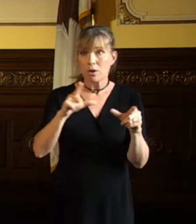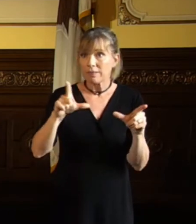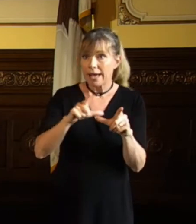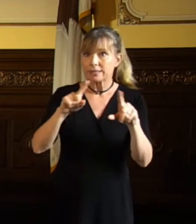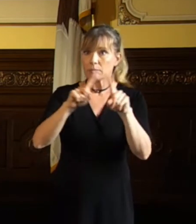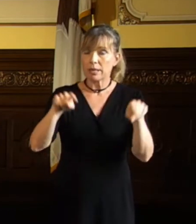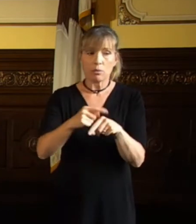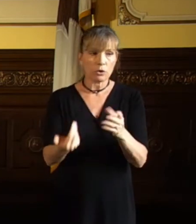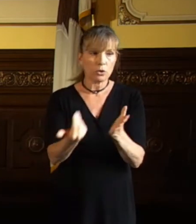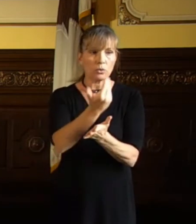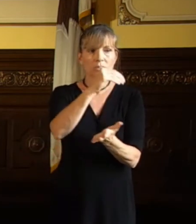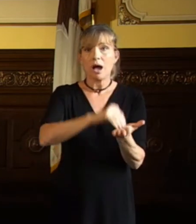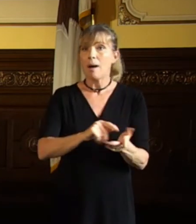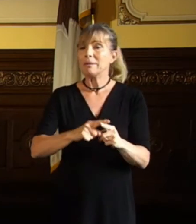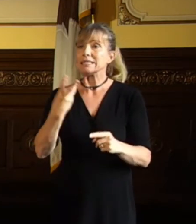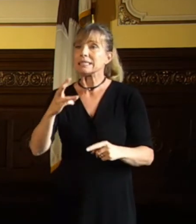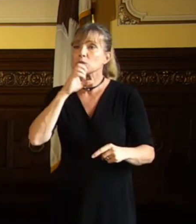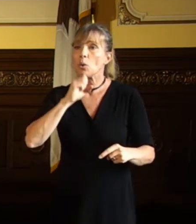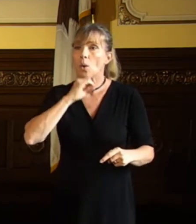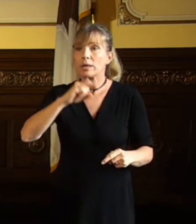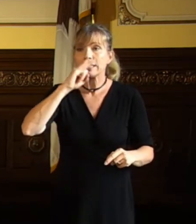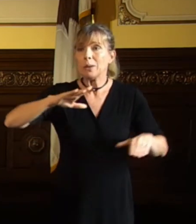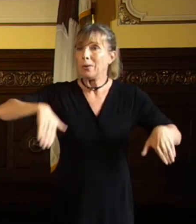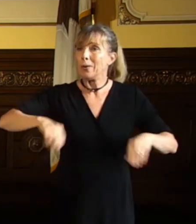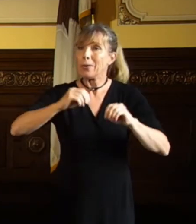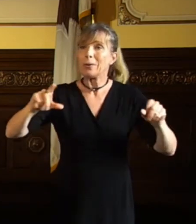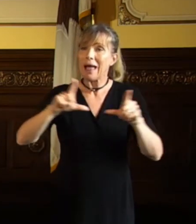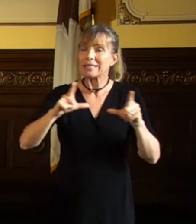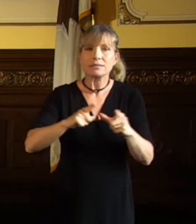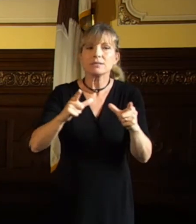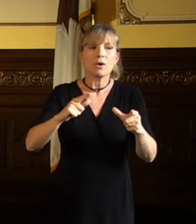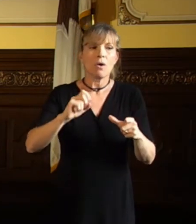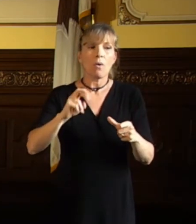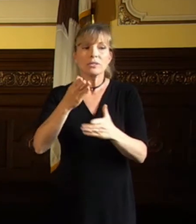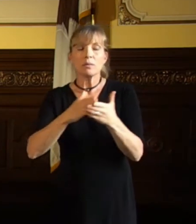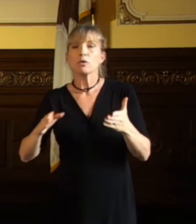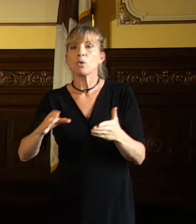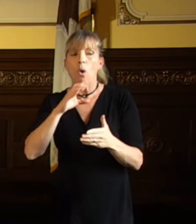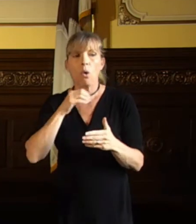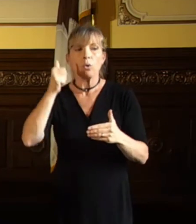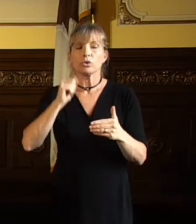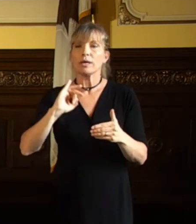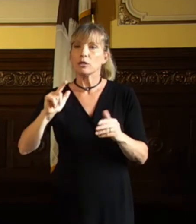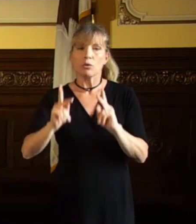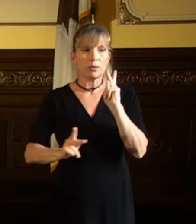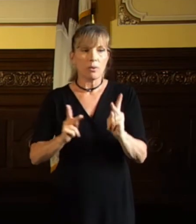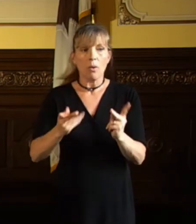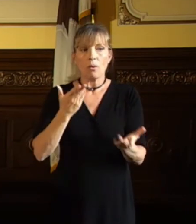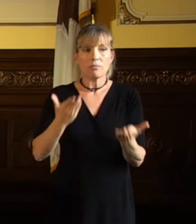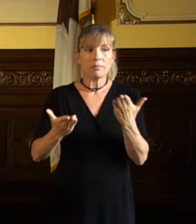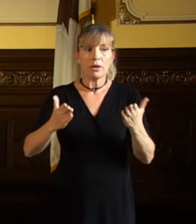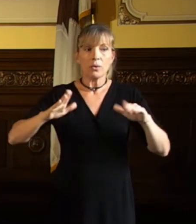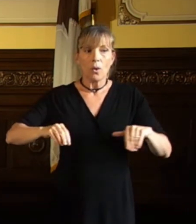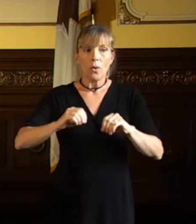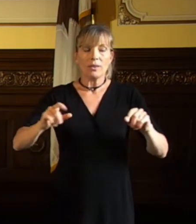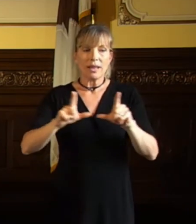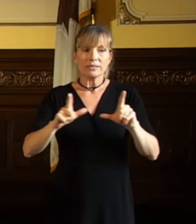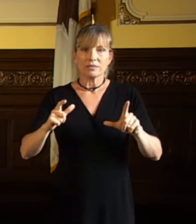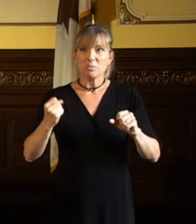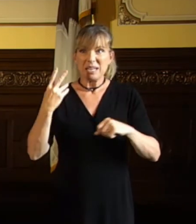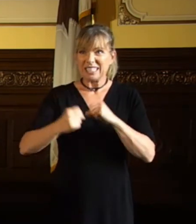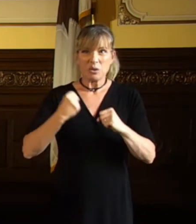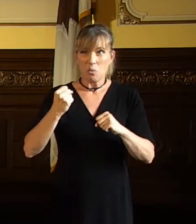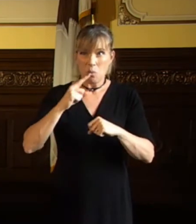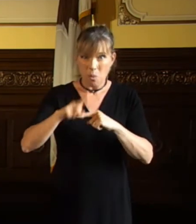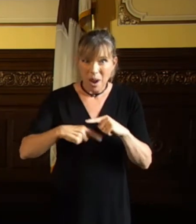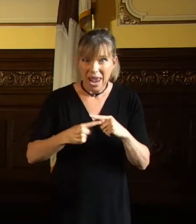plate renewals, but when are 16-year-olds who haven't had a license yet, or some of those older Illinoisans who maybe haven't had a license for years, when are they going to